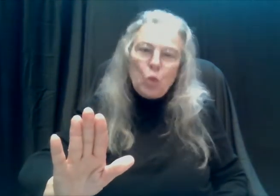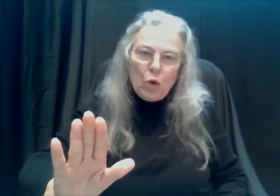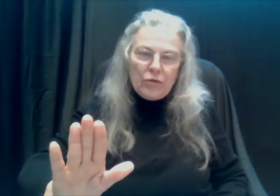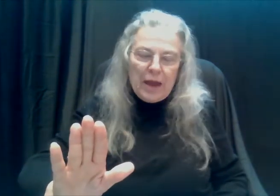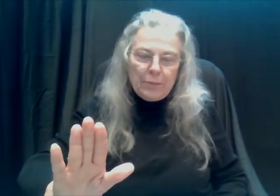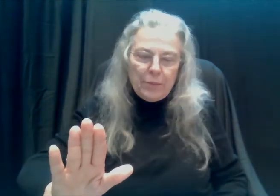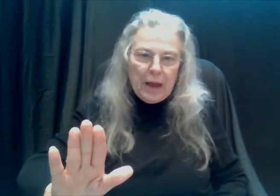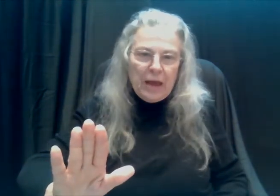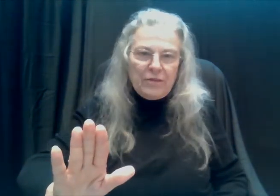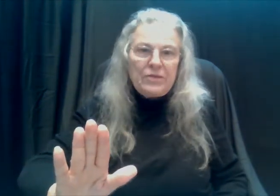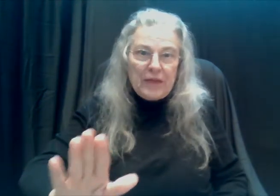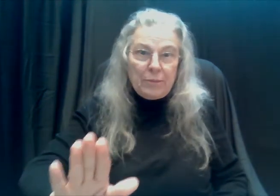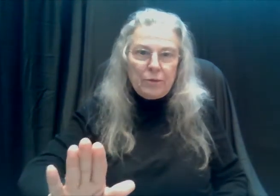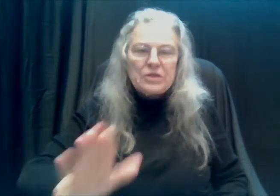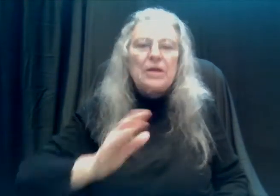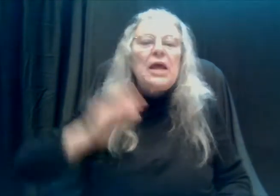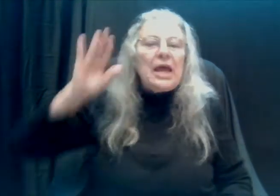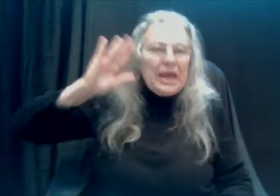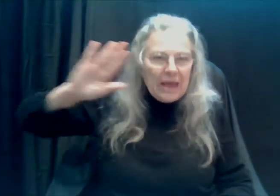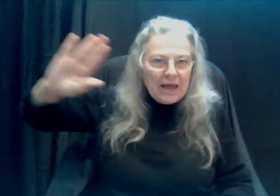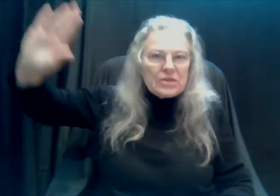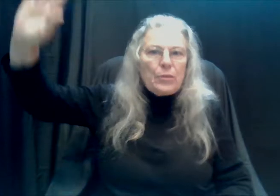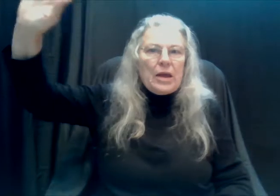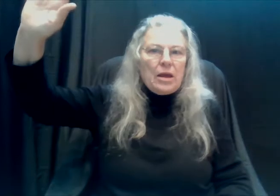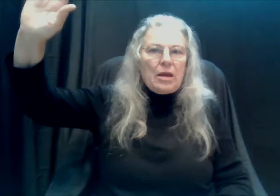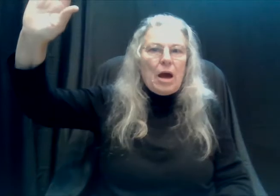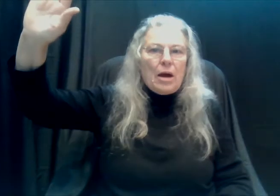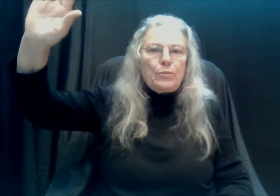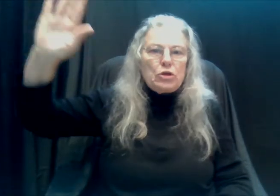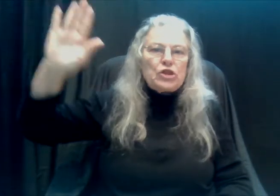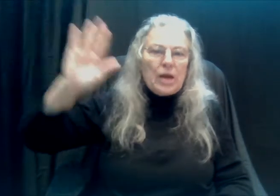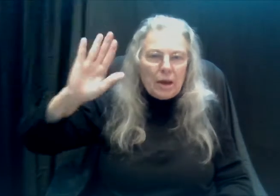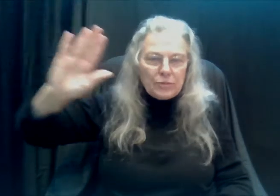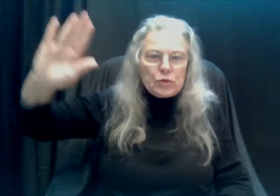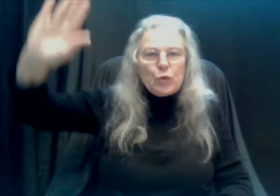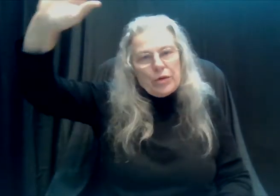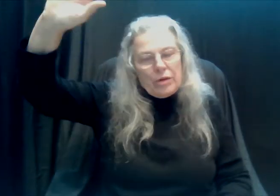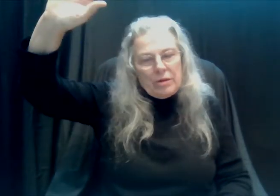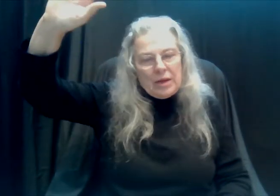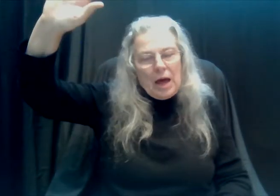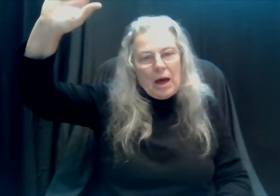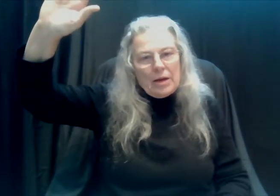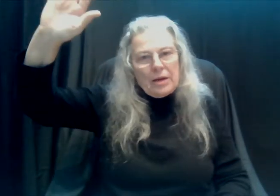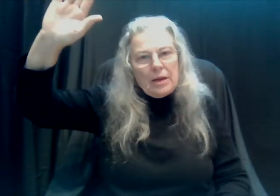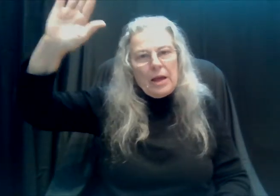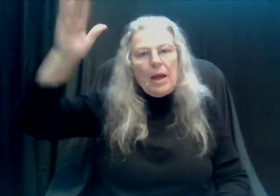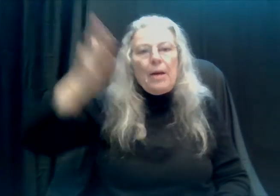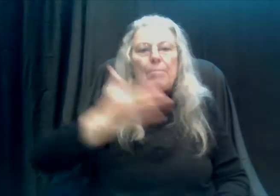that person. His being God, push it up toward God.